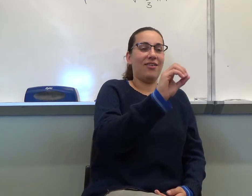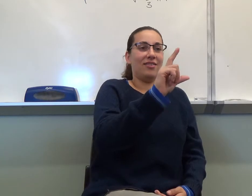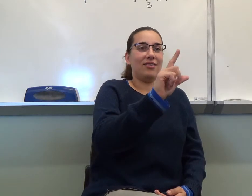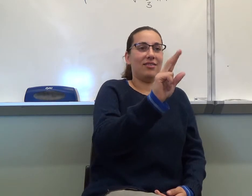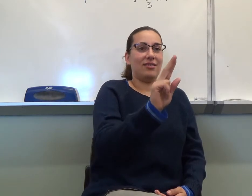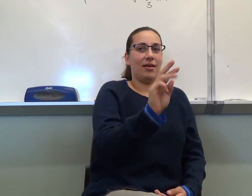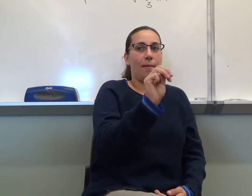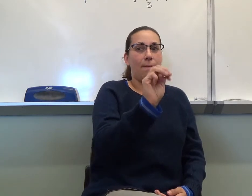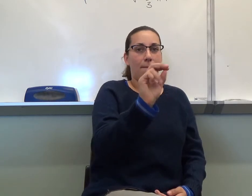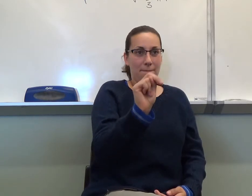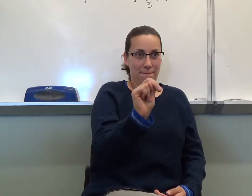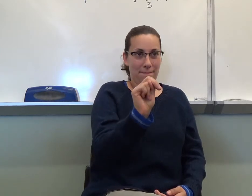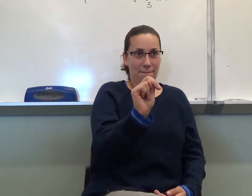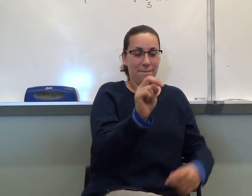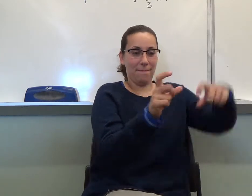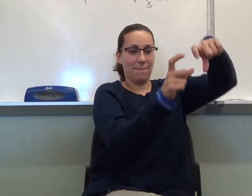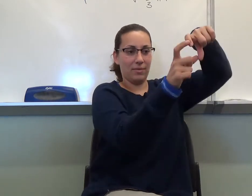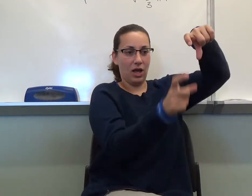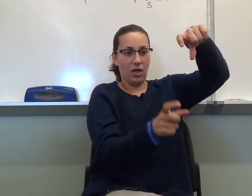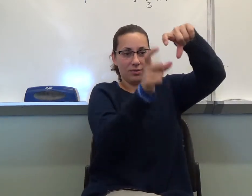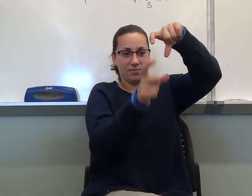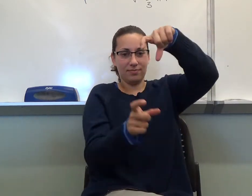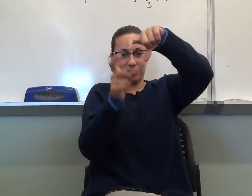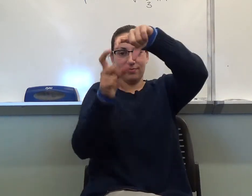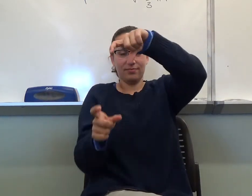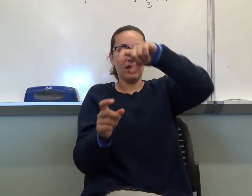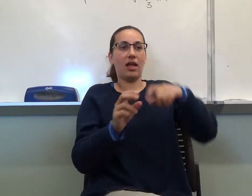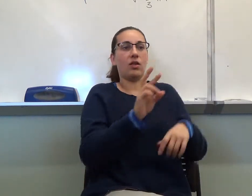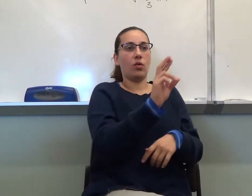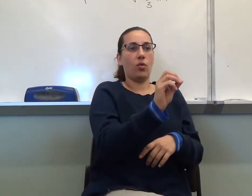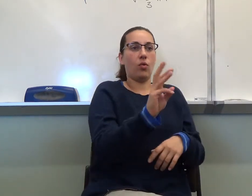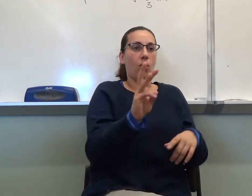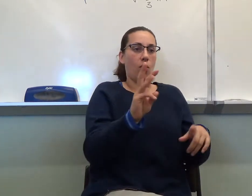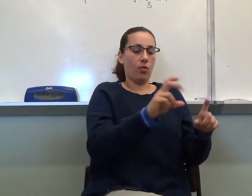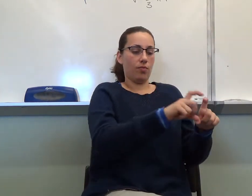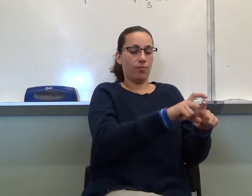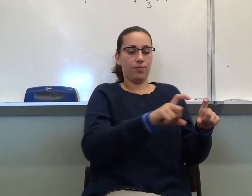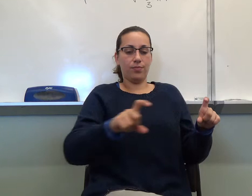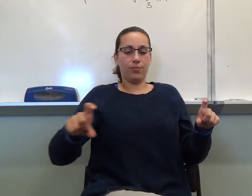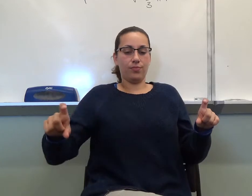And the purpose of all this is organization.